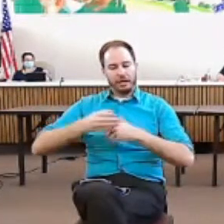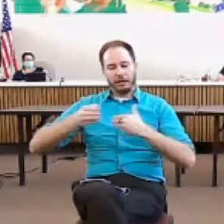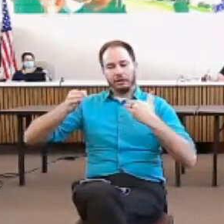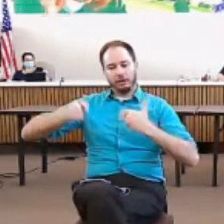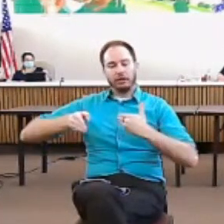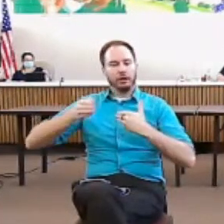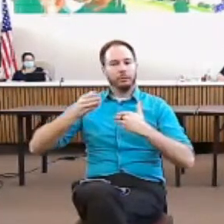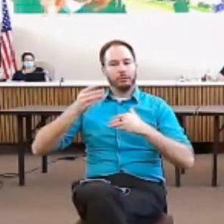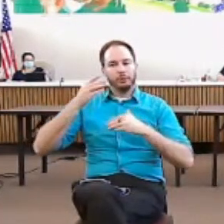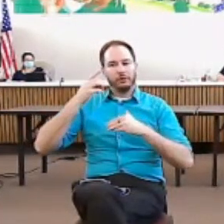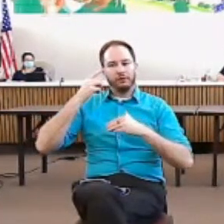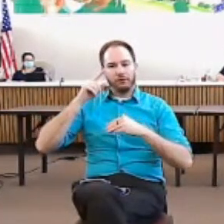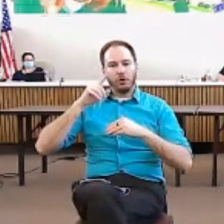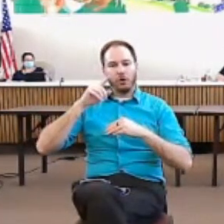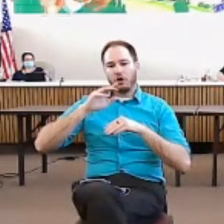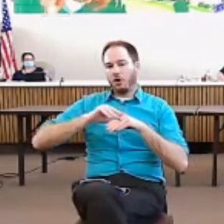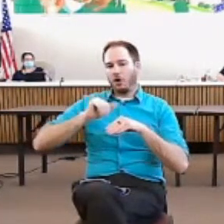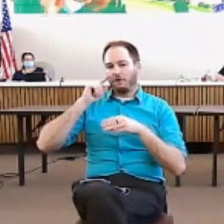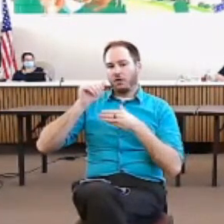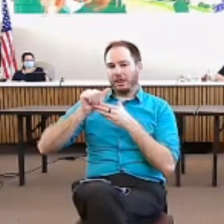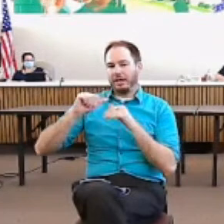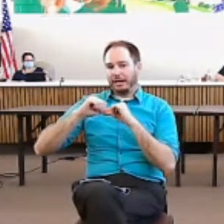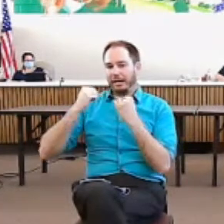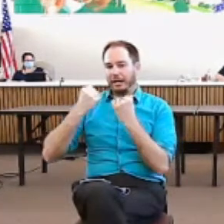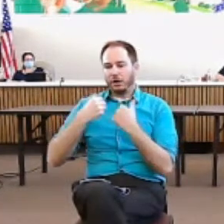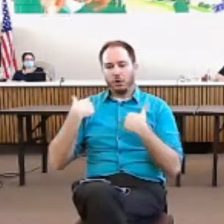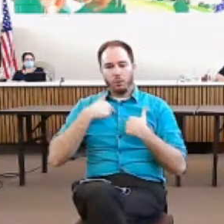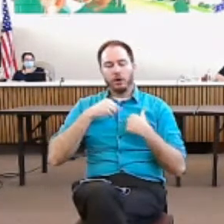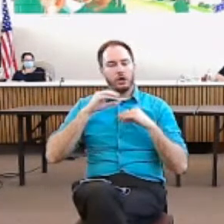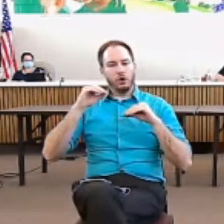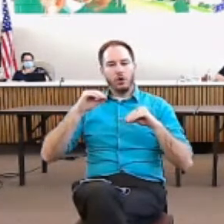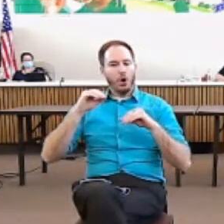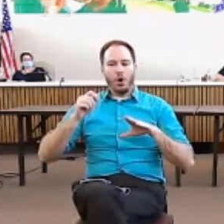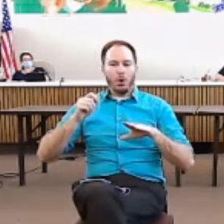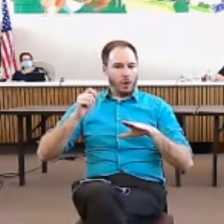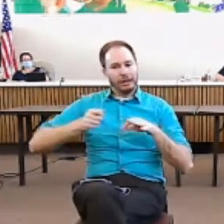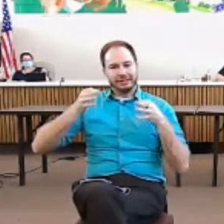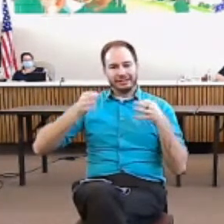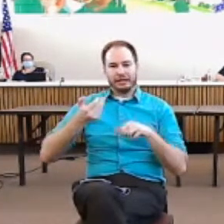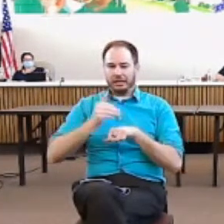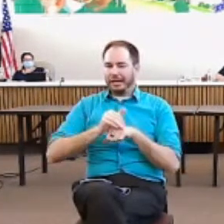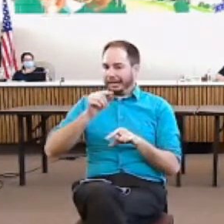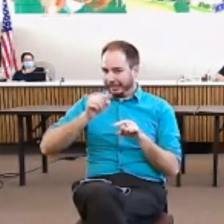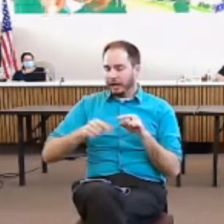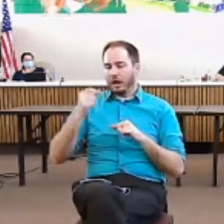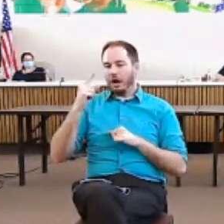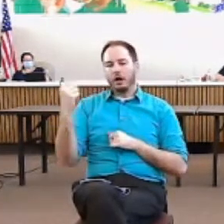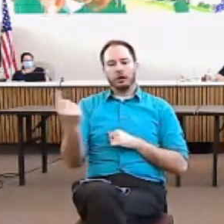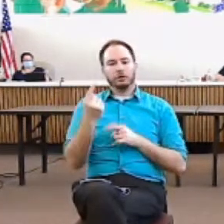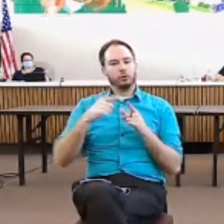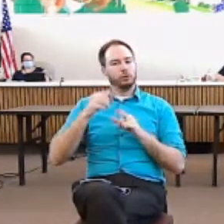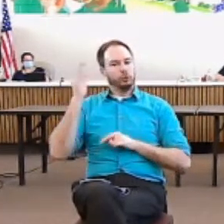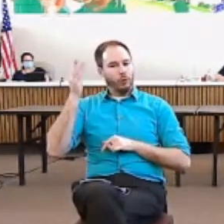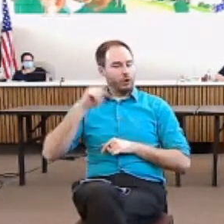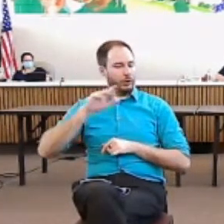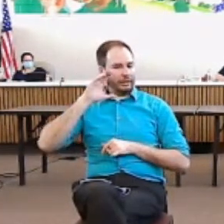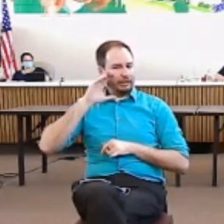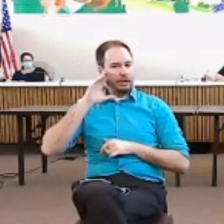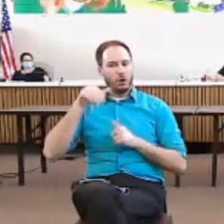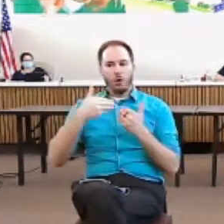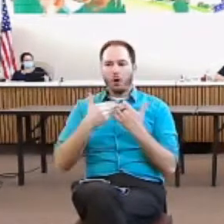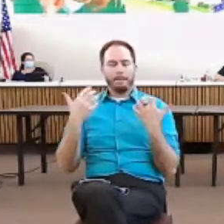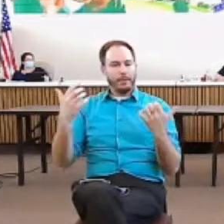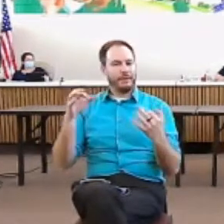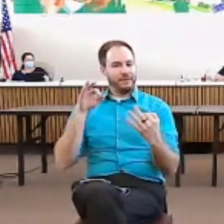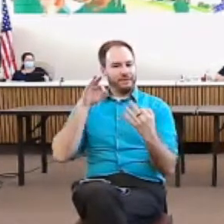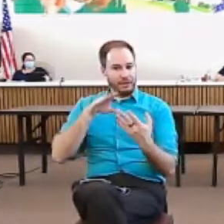call for lead agency, so we will be taking no action tonight, but we want the presentation and we want to hear public input.